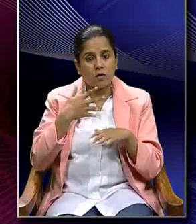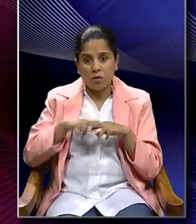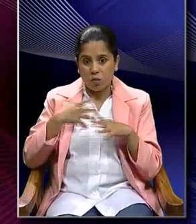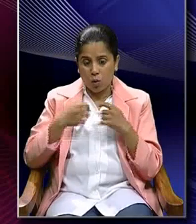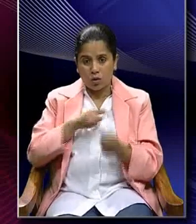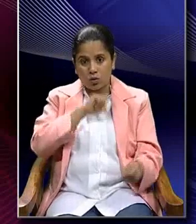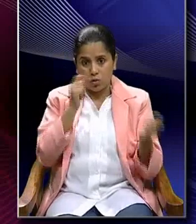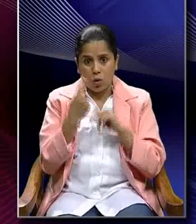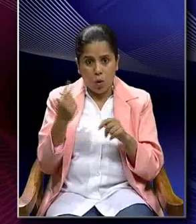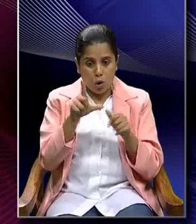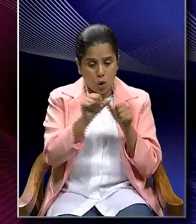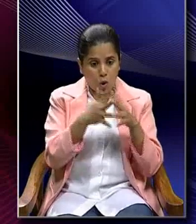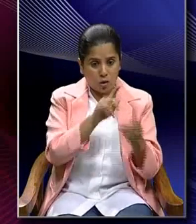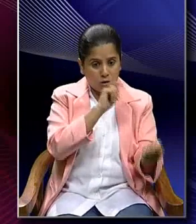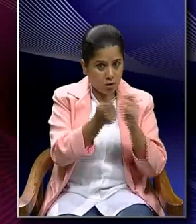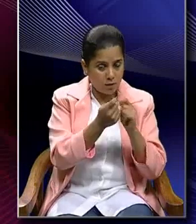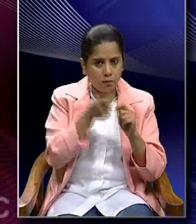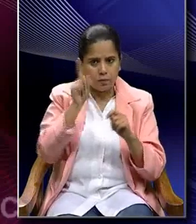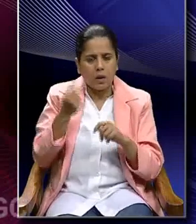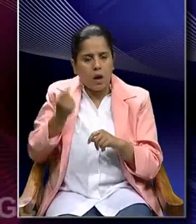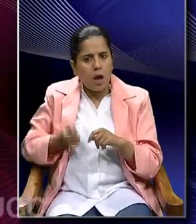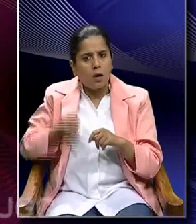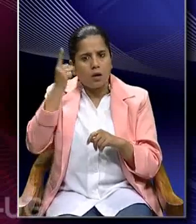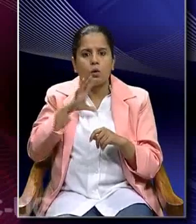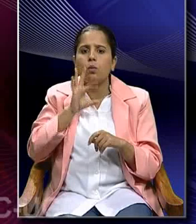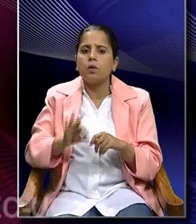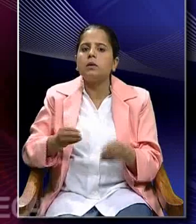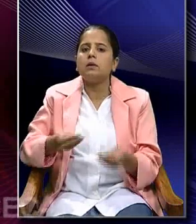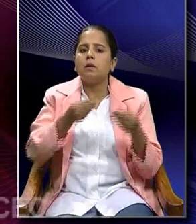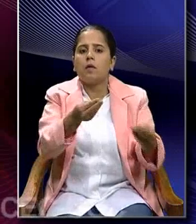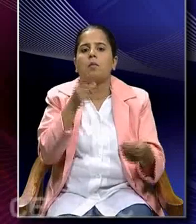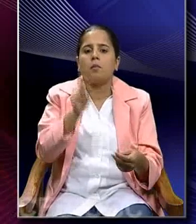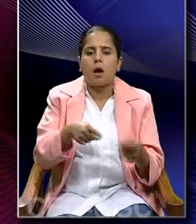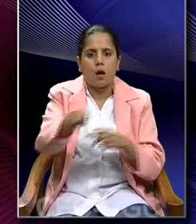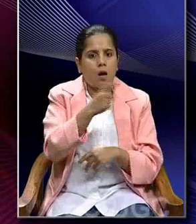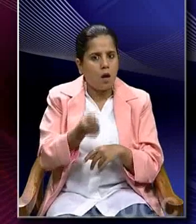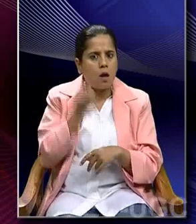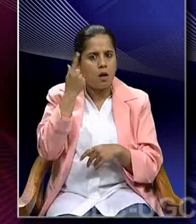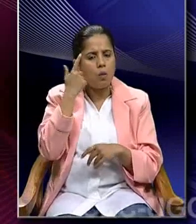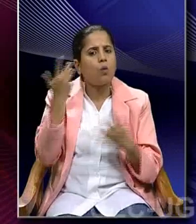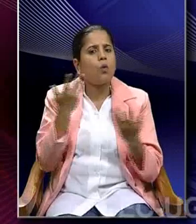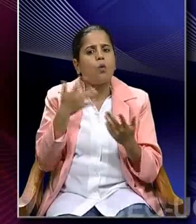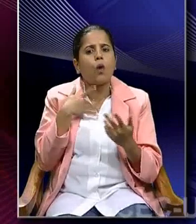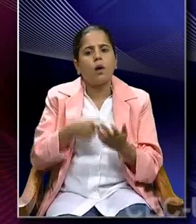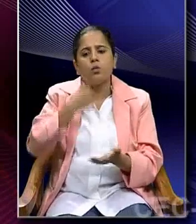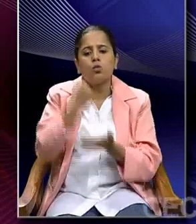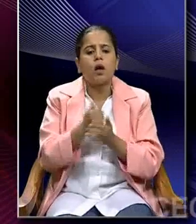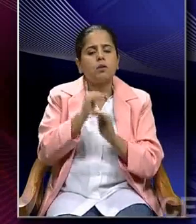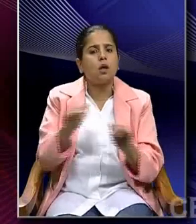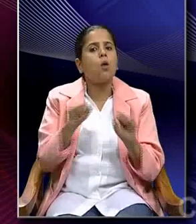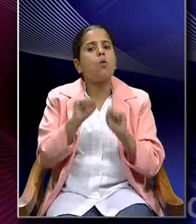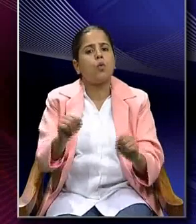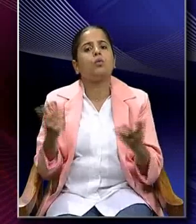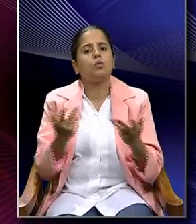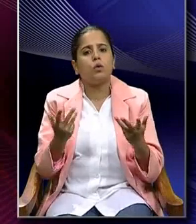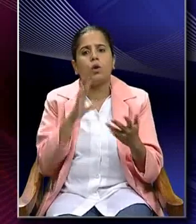change not just the law, but an understanding has to be given. Understanding that what are the rights of the child, what are